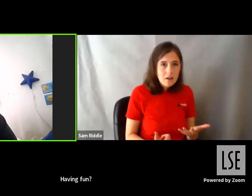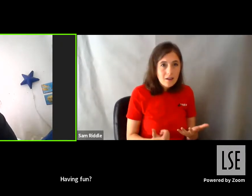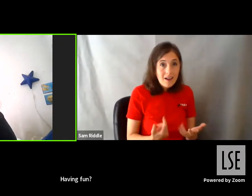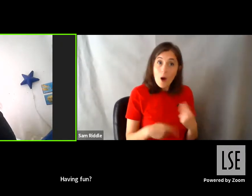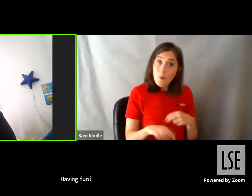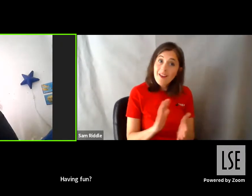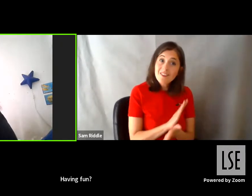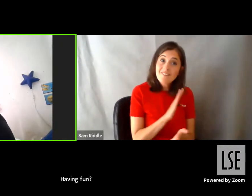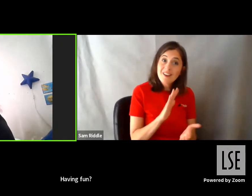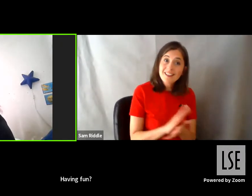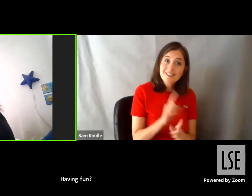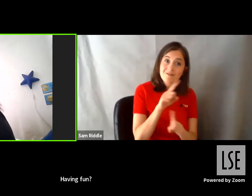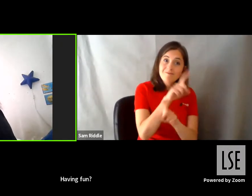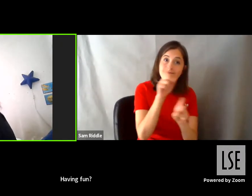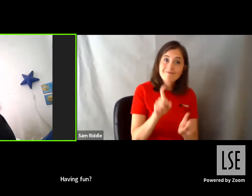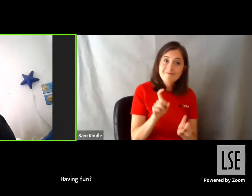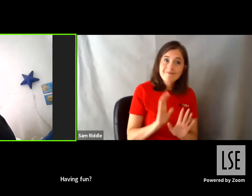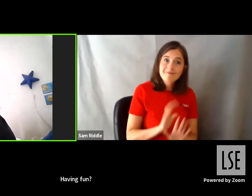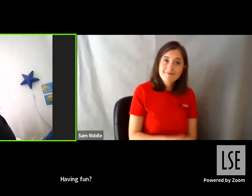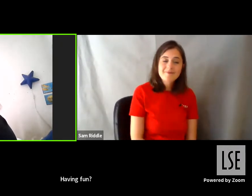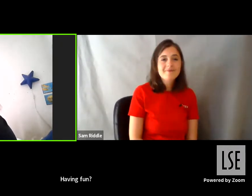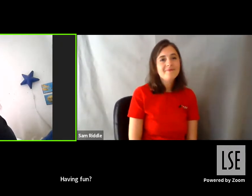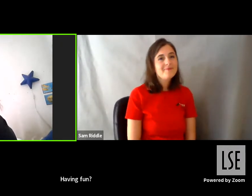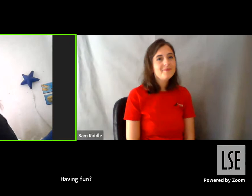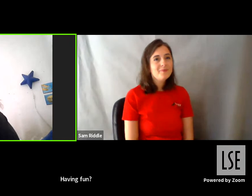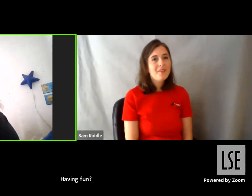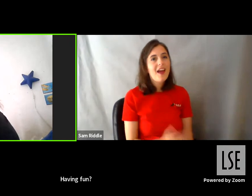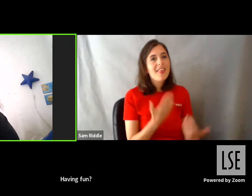fun? Thank you.